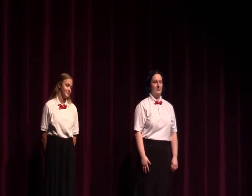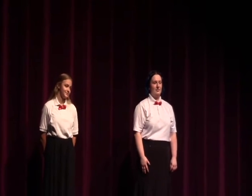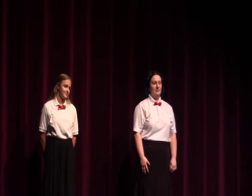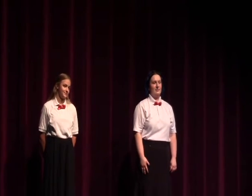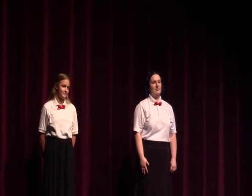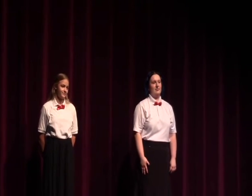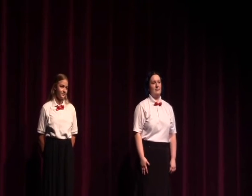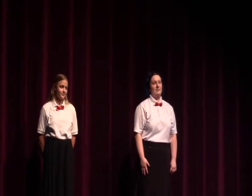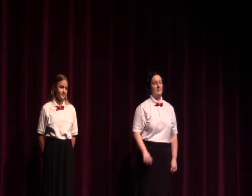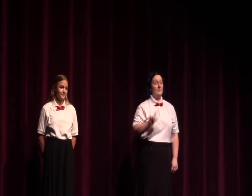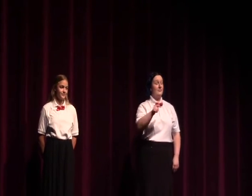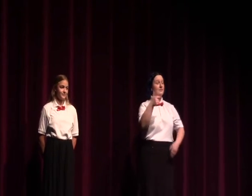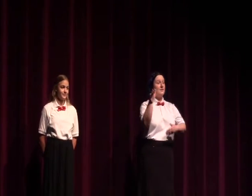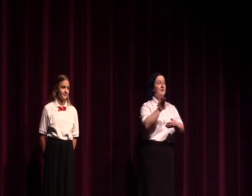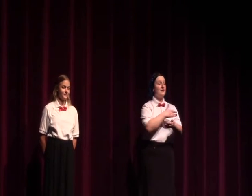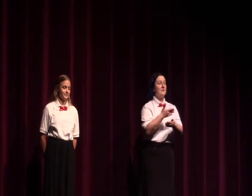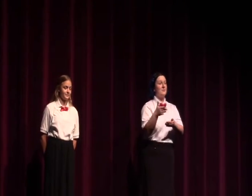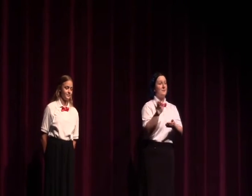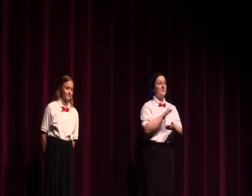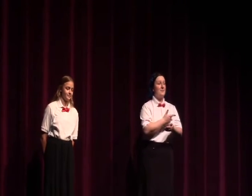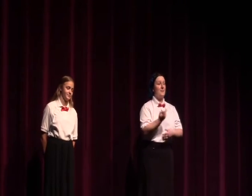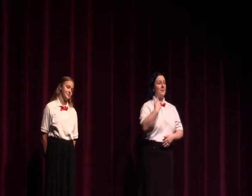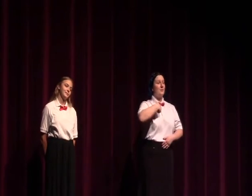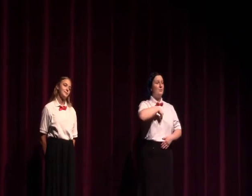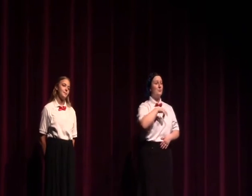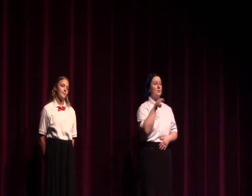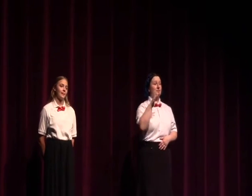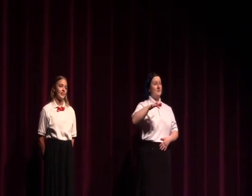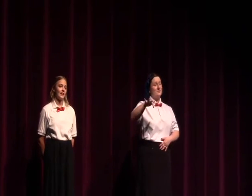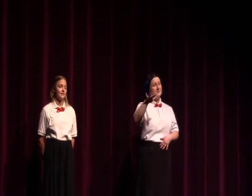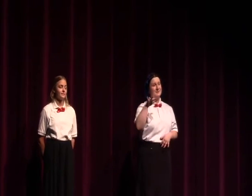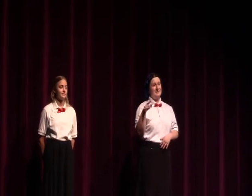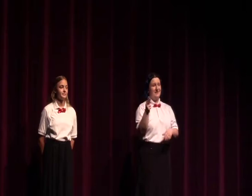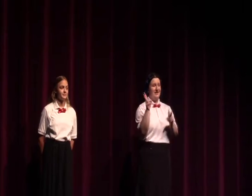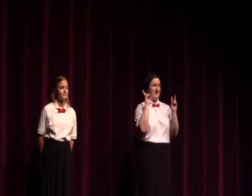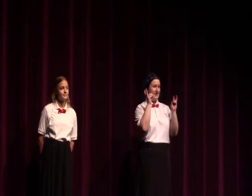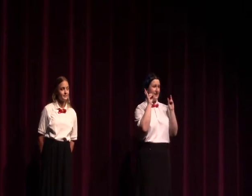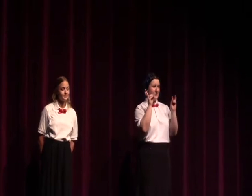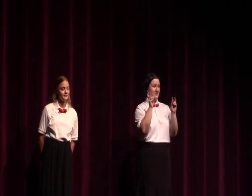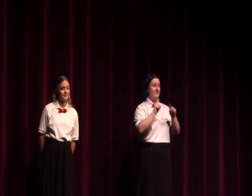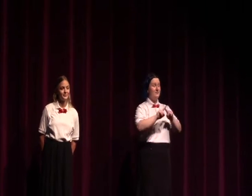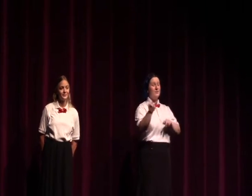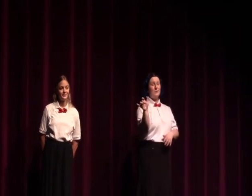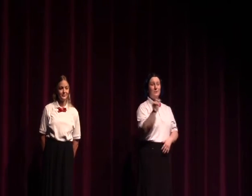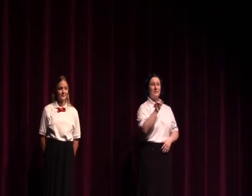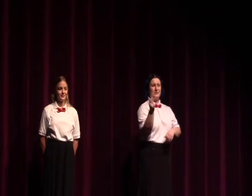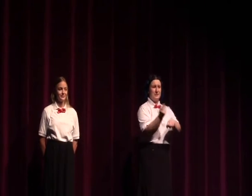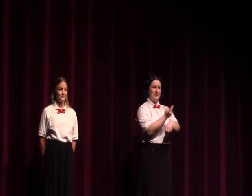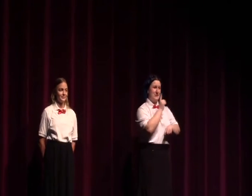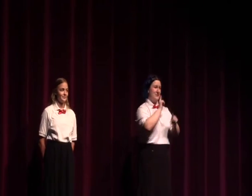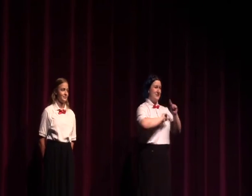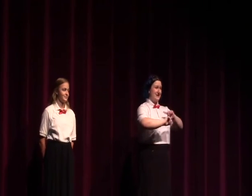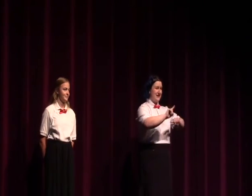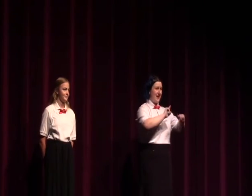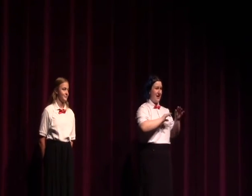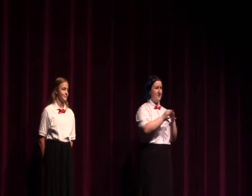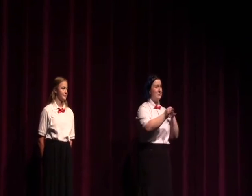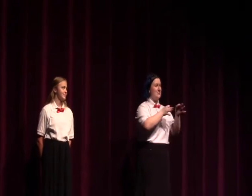For this next song, we will spell the title of the song, but they will also use signs describing what it means.